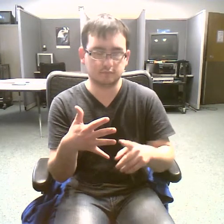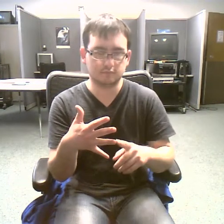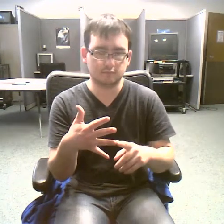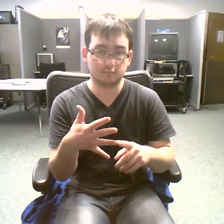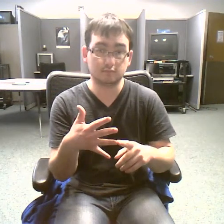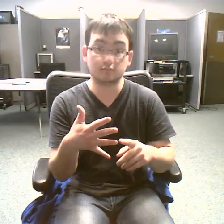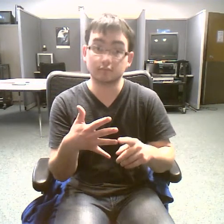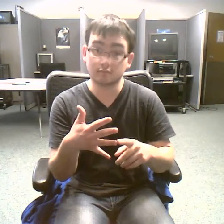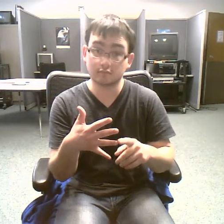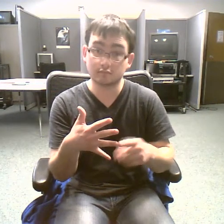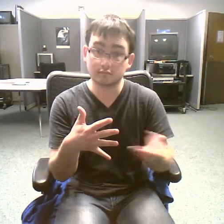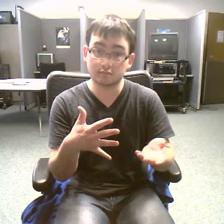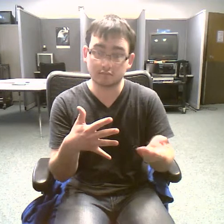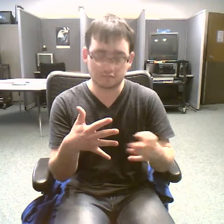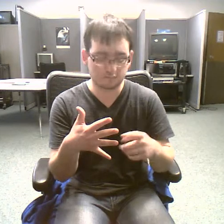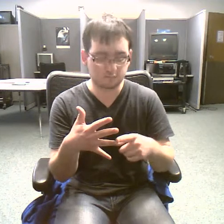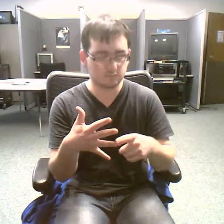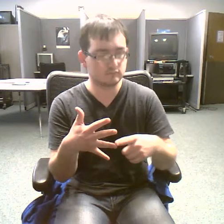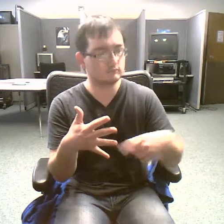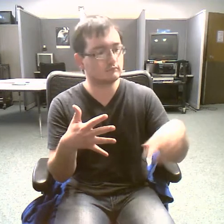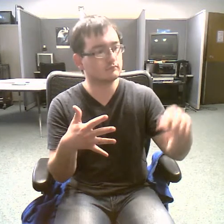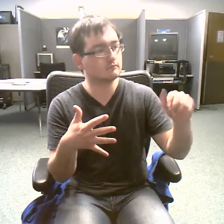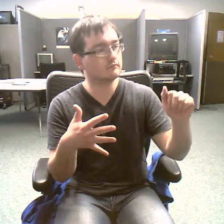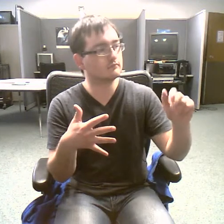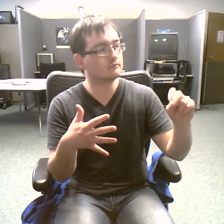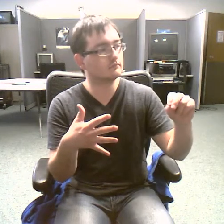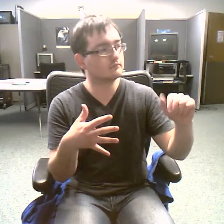M-E-T-A-P-H-A-S-E. Fourth is anaphase,